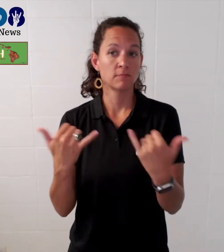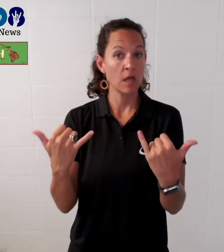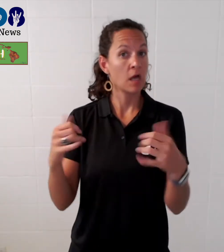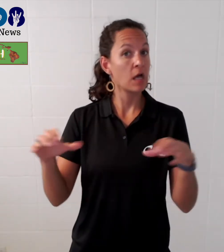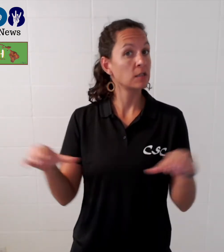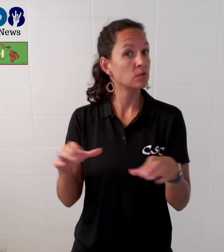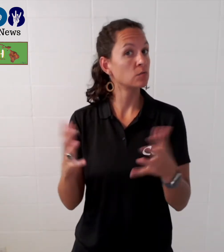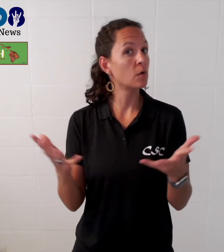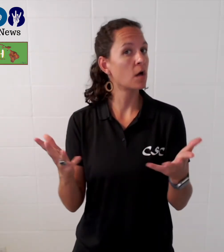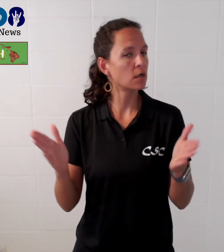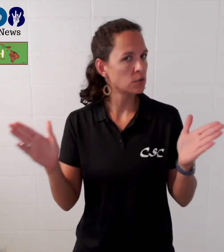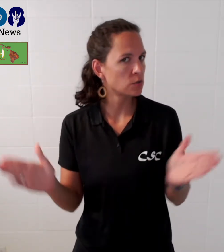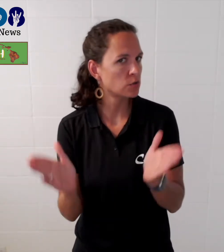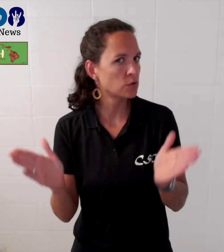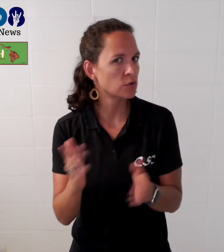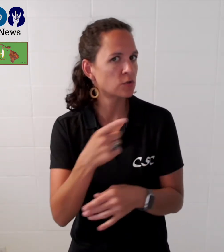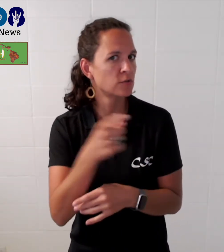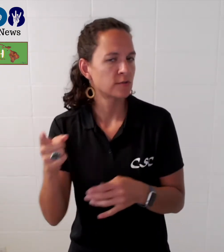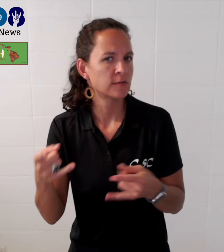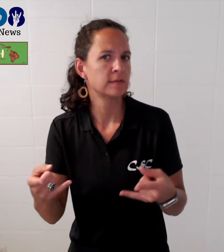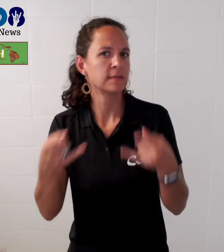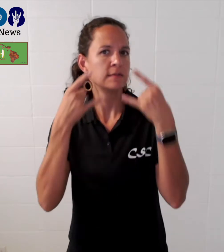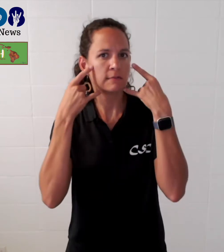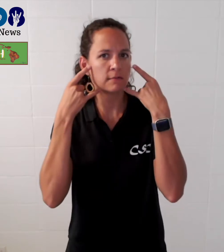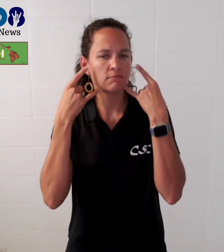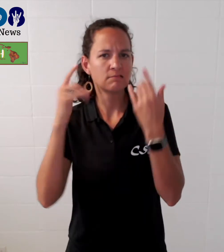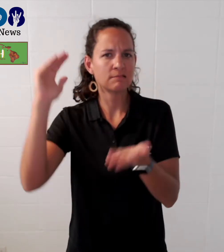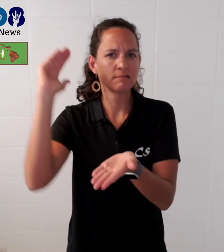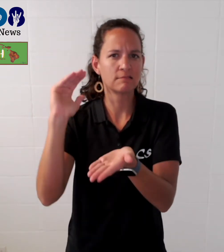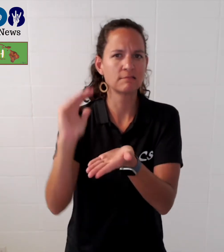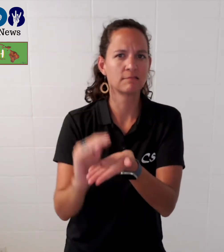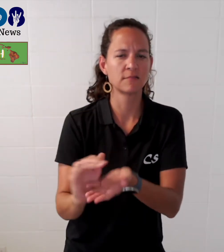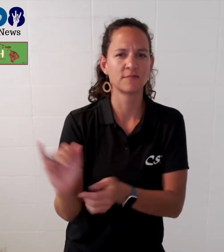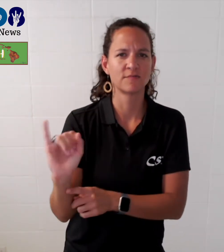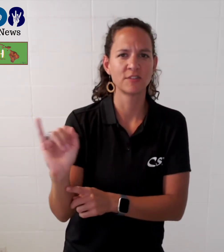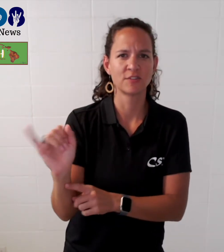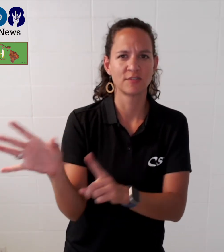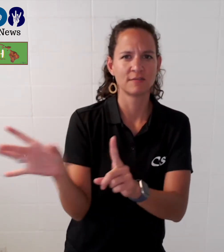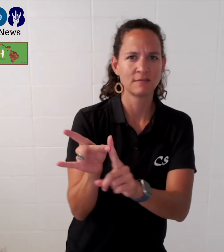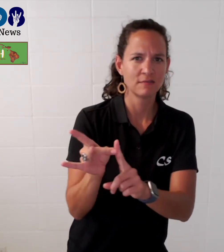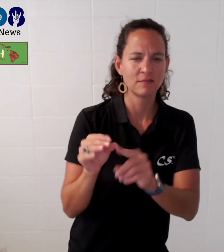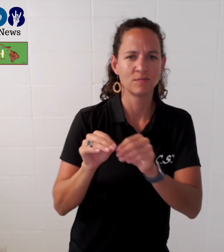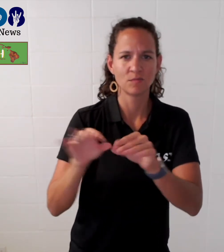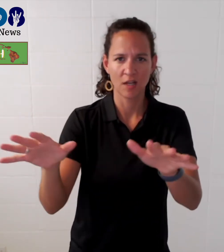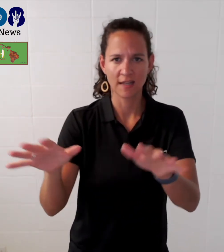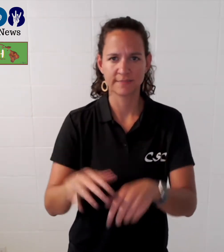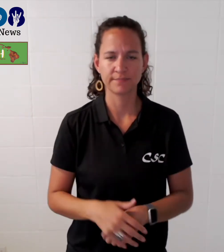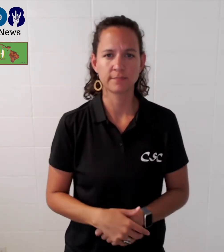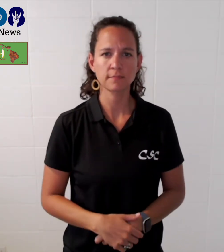The only action is encouraging everyone to wear a mask to mitigate the infection from